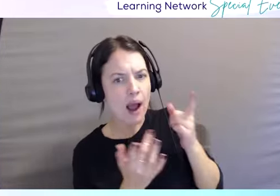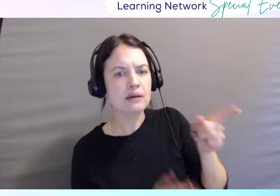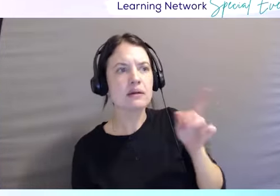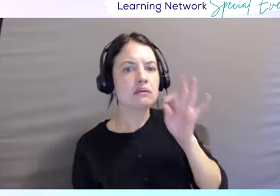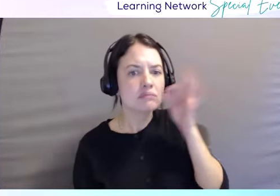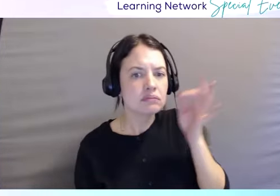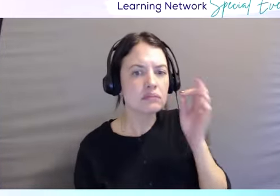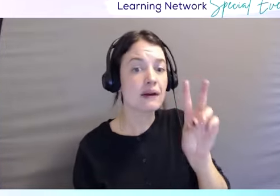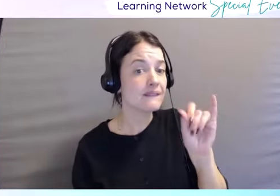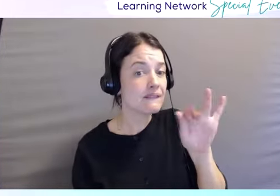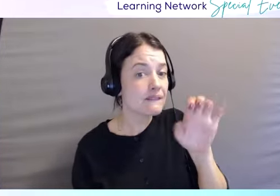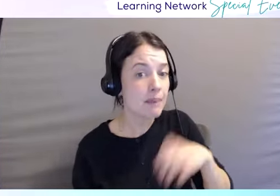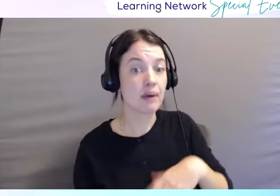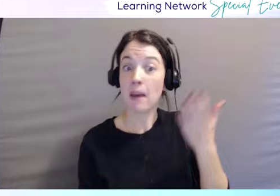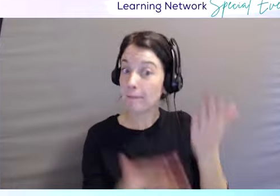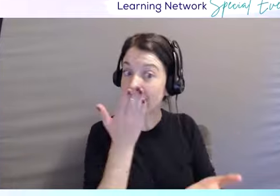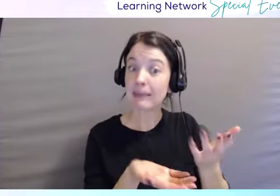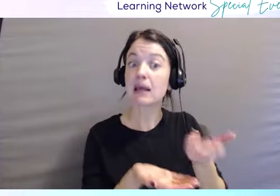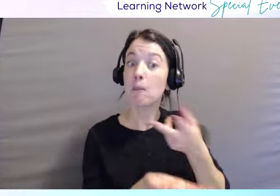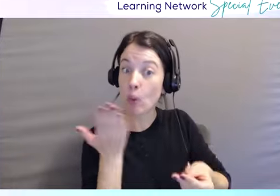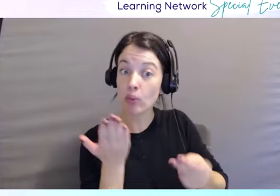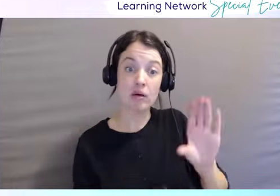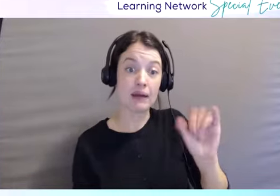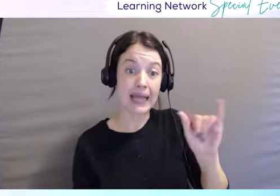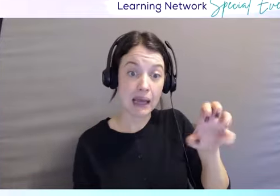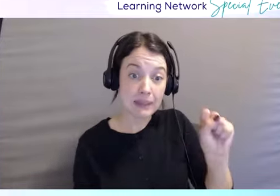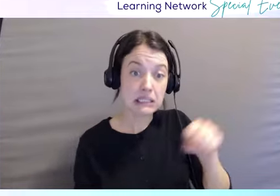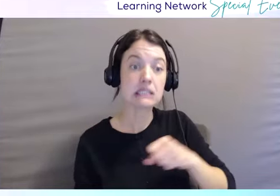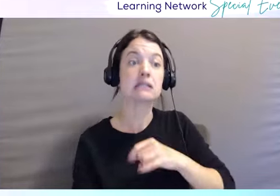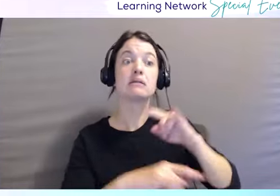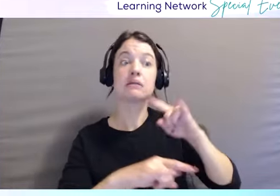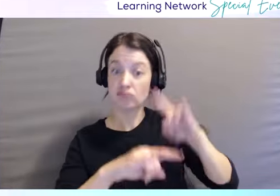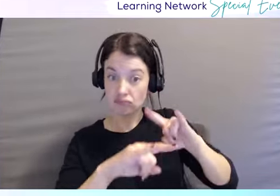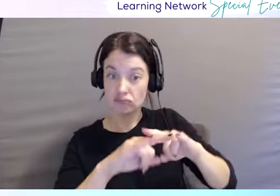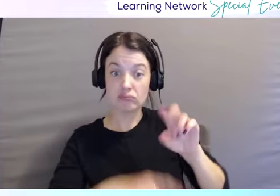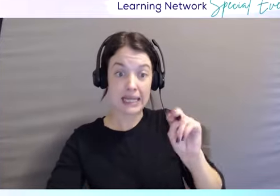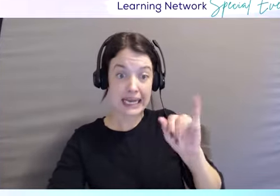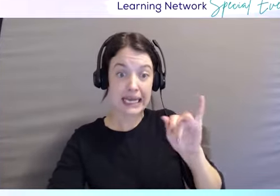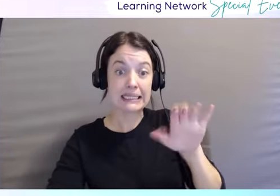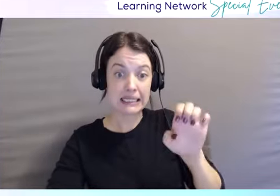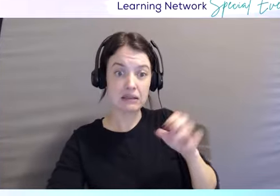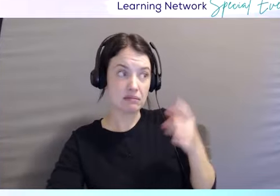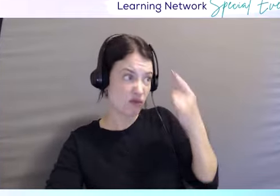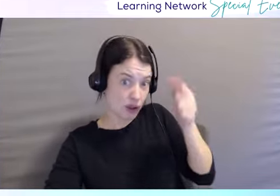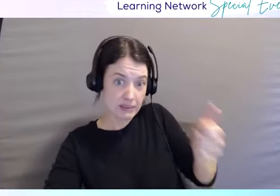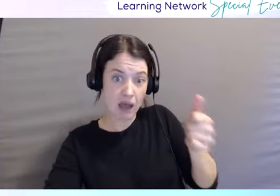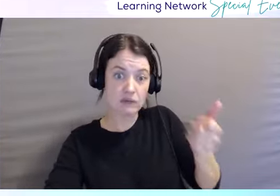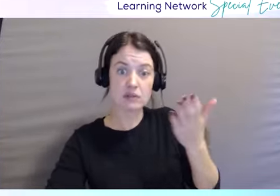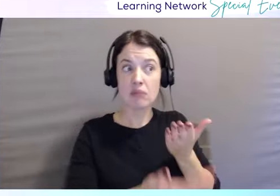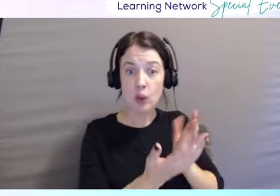nicotine, cannabis, or both together, to self-medicate during pregnancy was